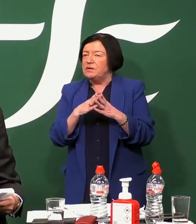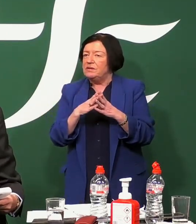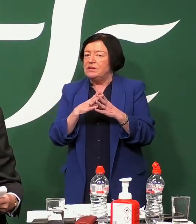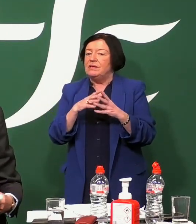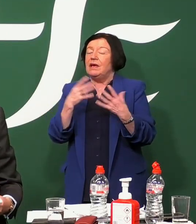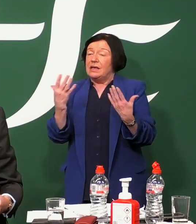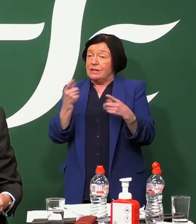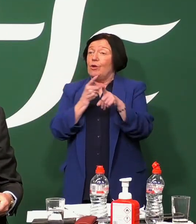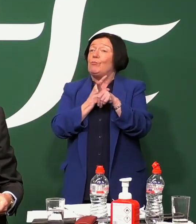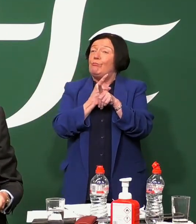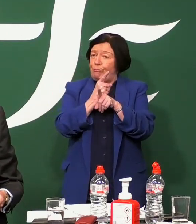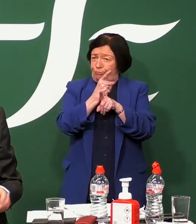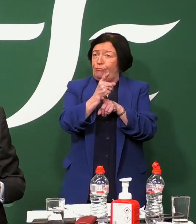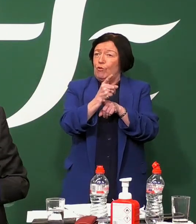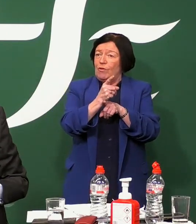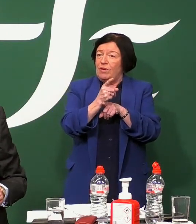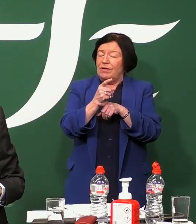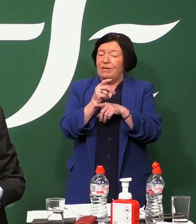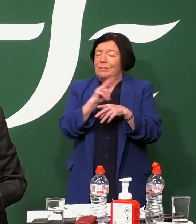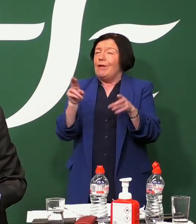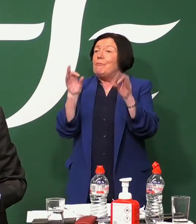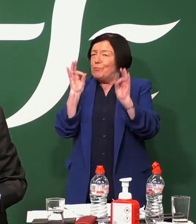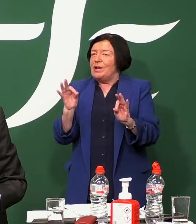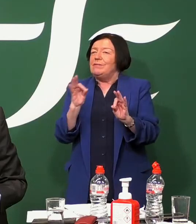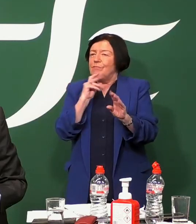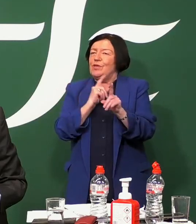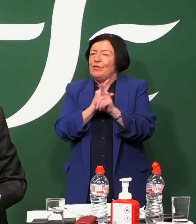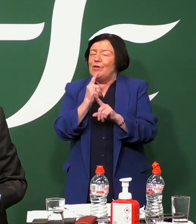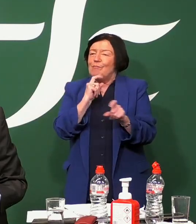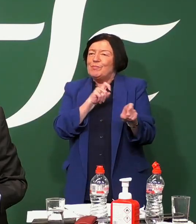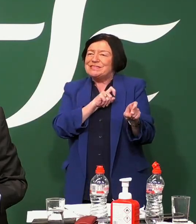has recovered, maybe not feeling super, but has recovered,